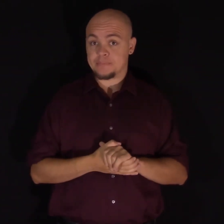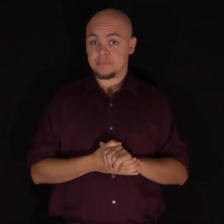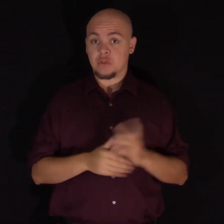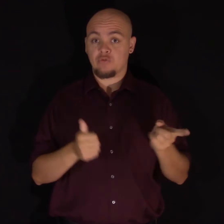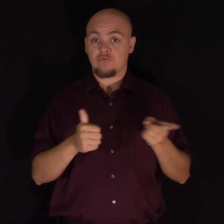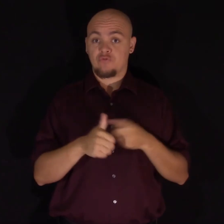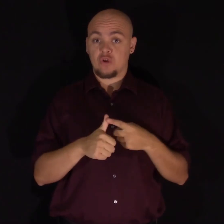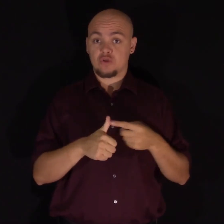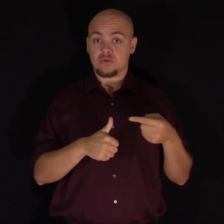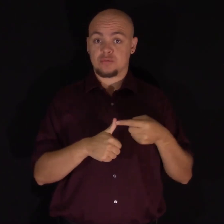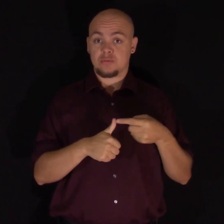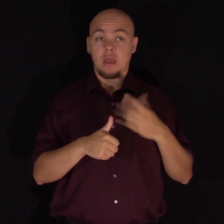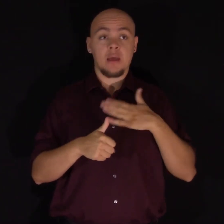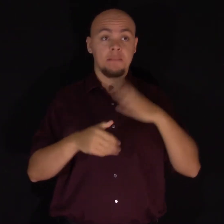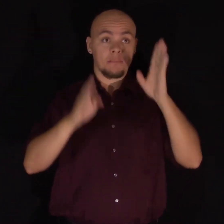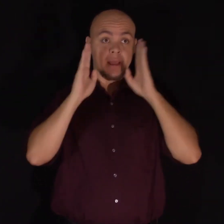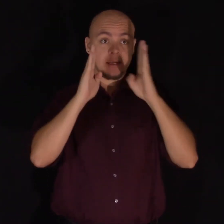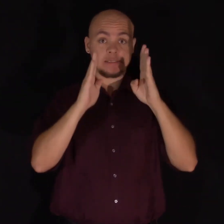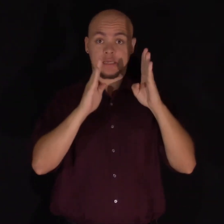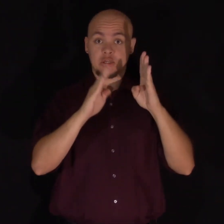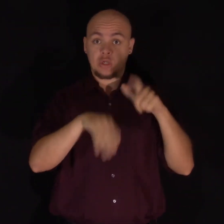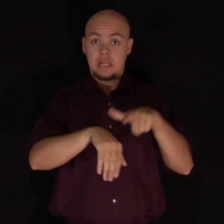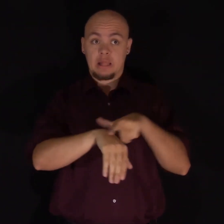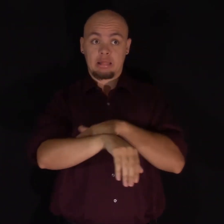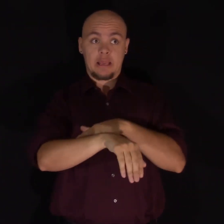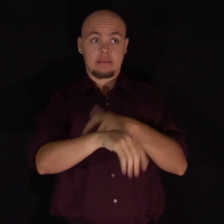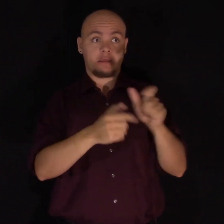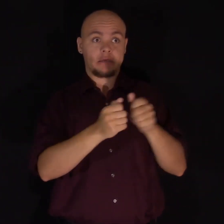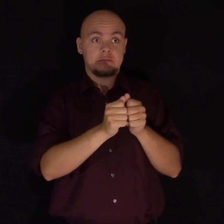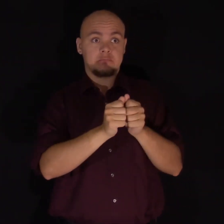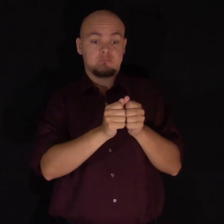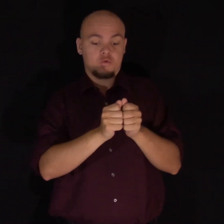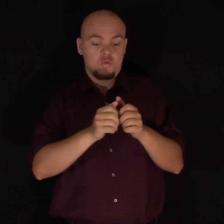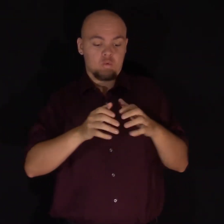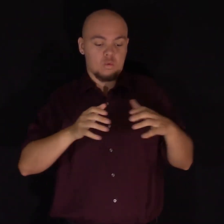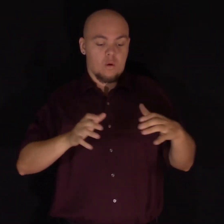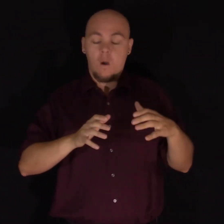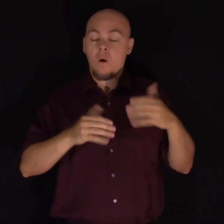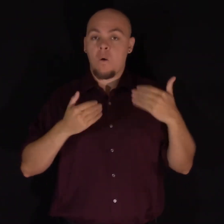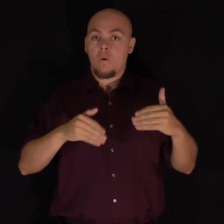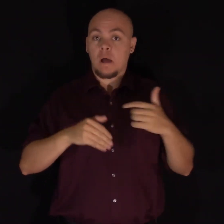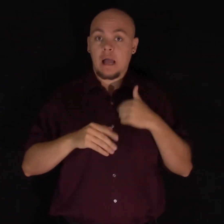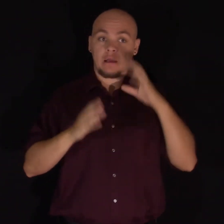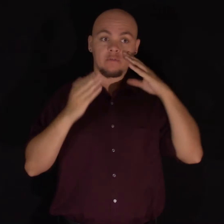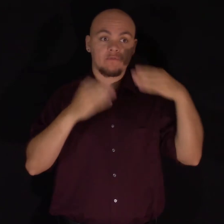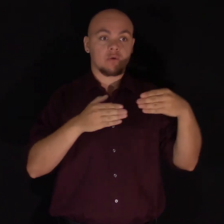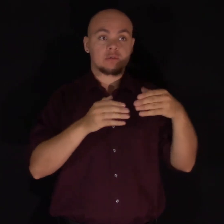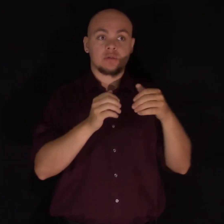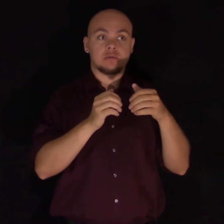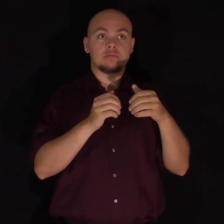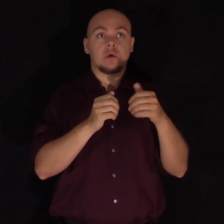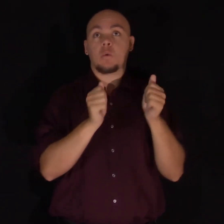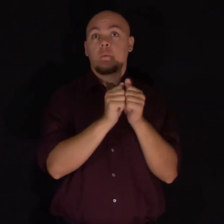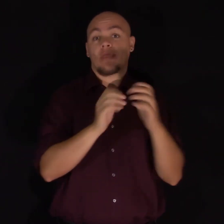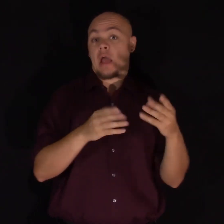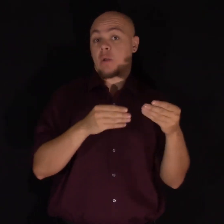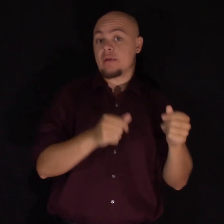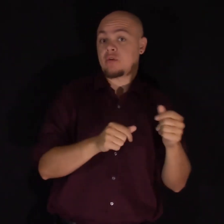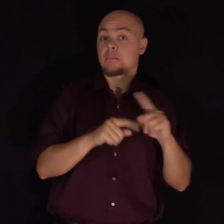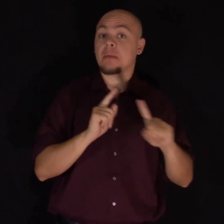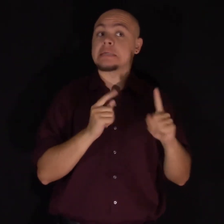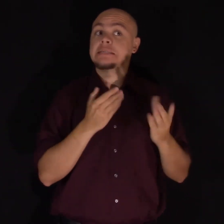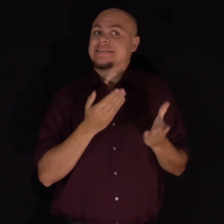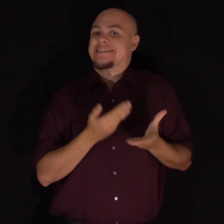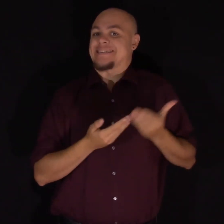First, my attention span grew. It was like I could focus on things not effortlessly, but with much more